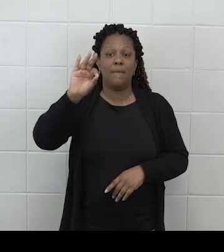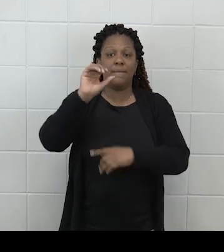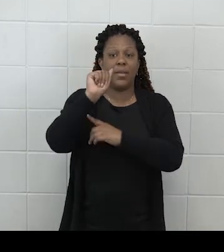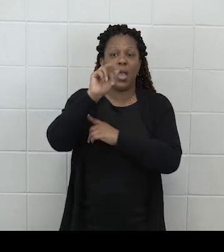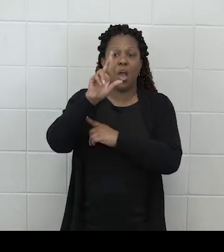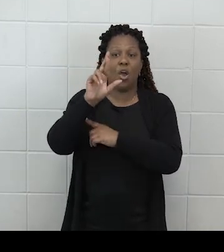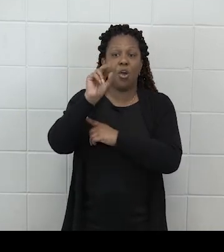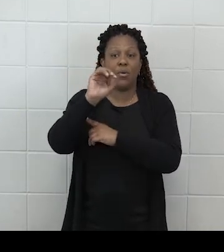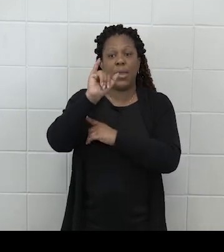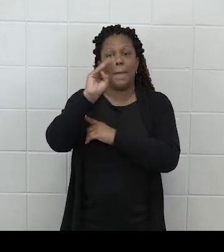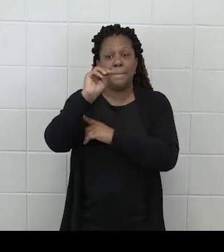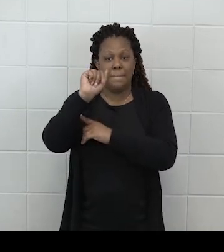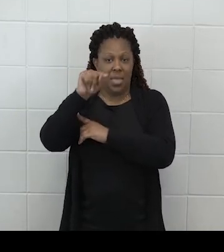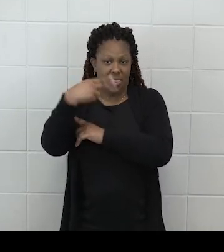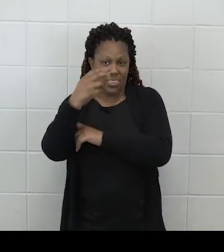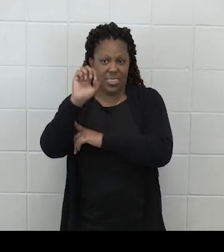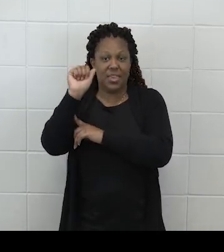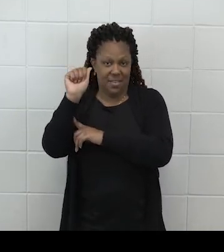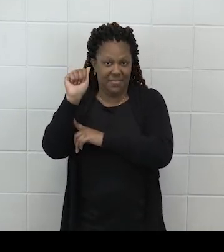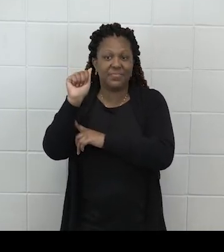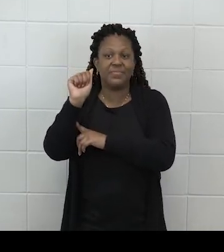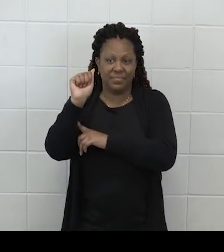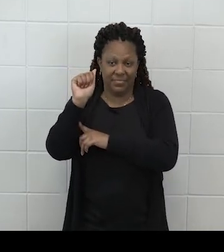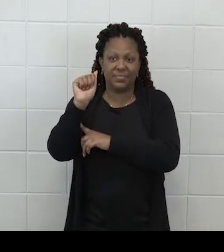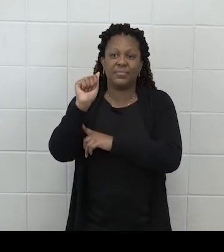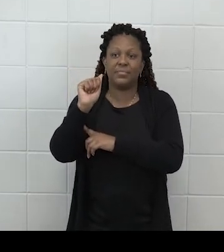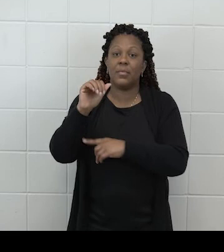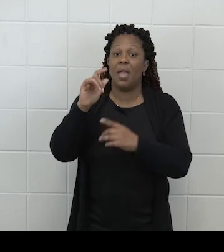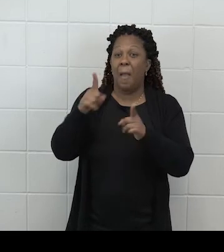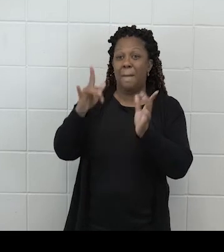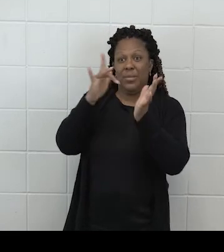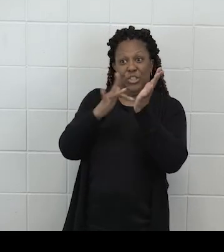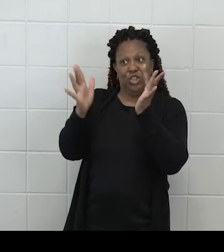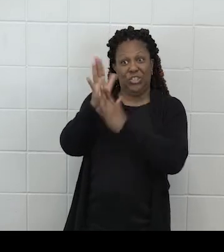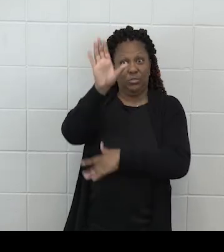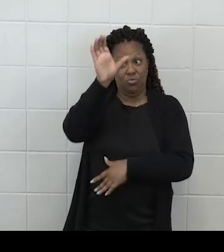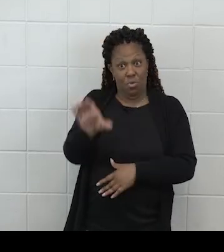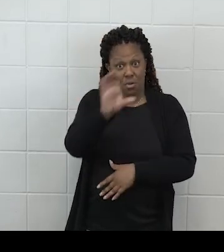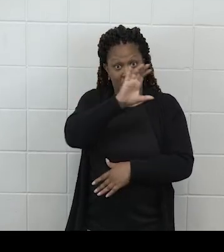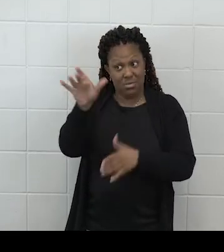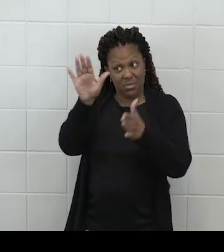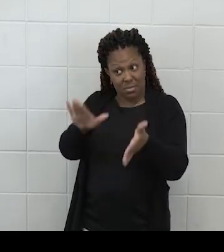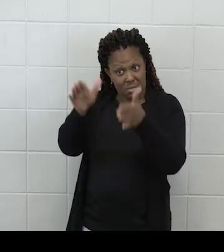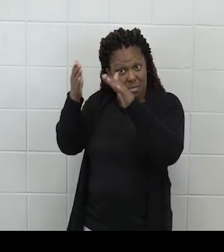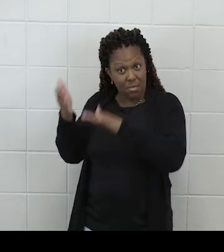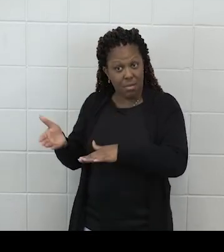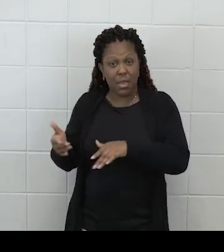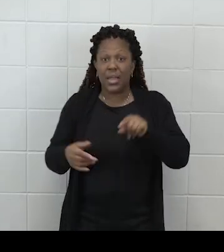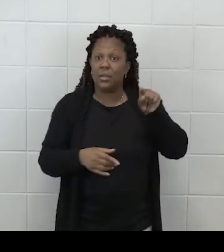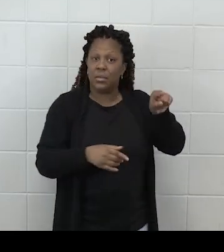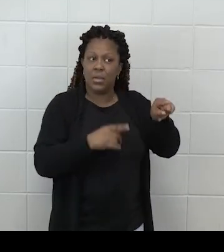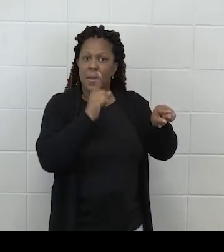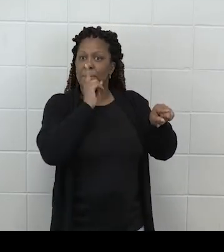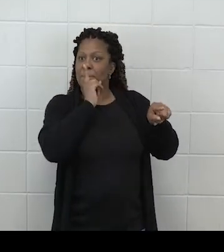their reputations to provide for Jesus' burial. My final questions for you today are